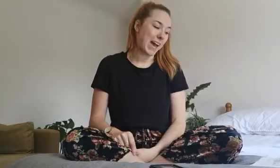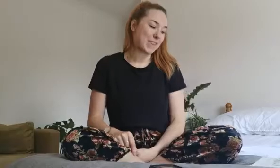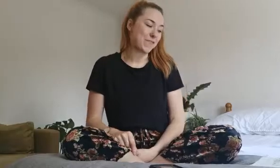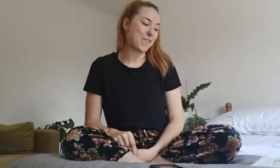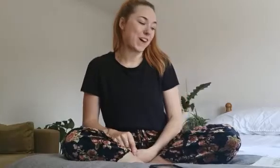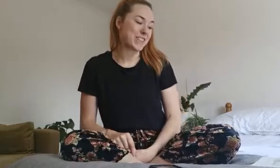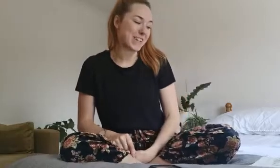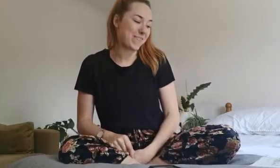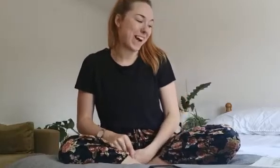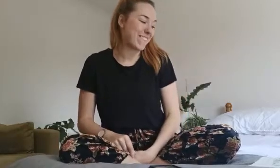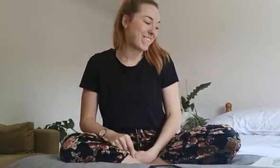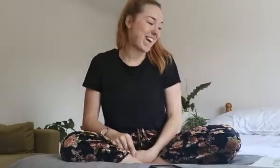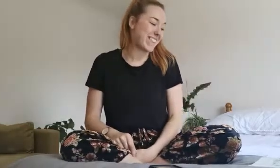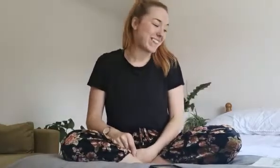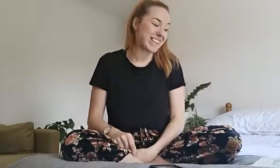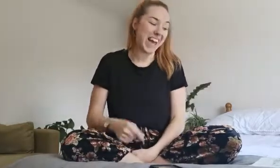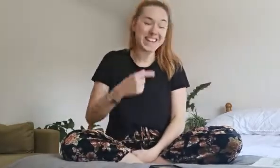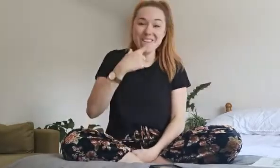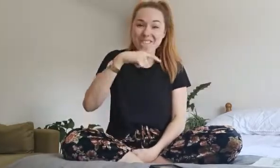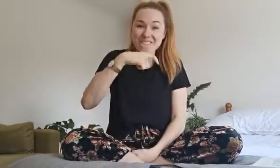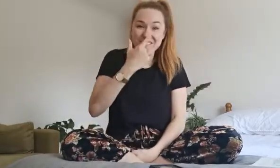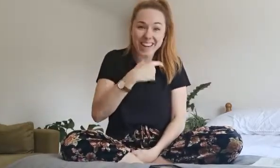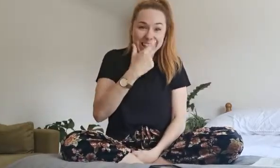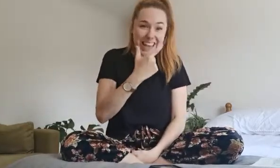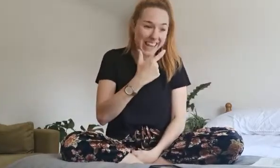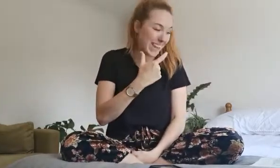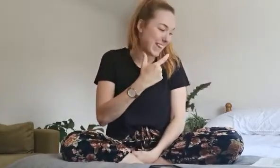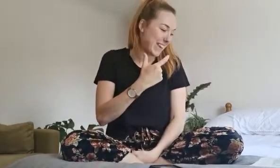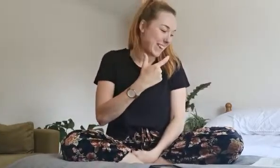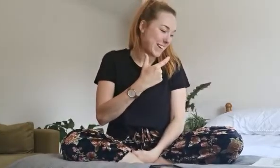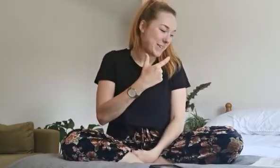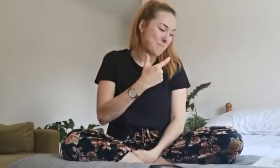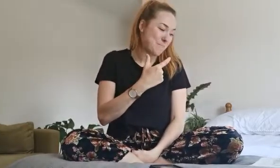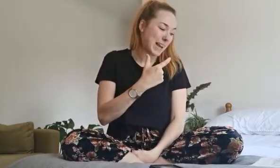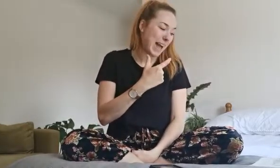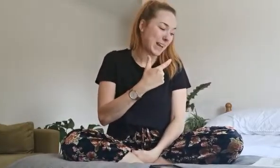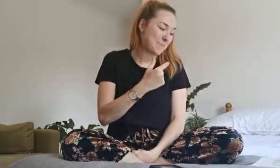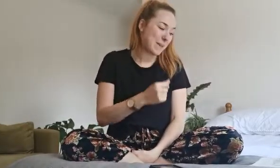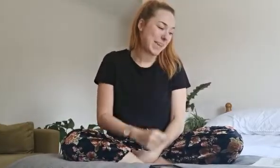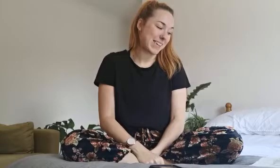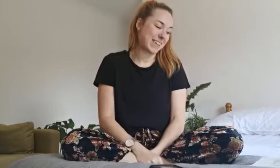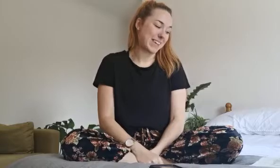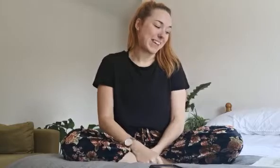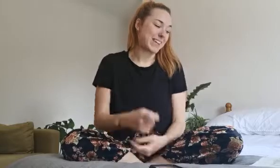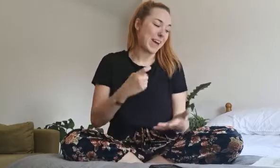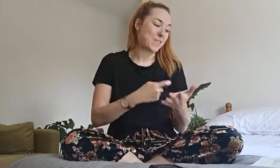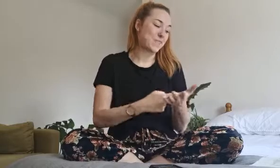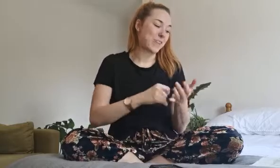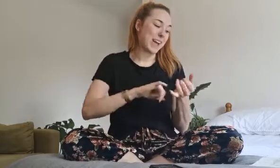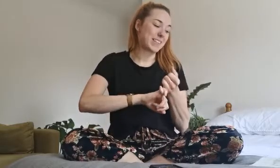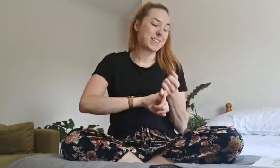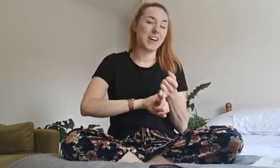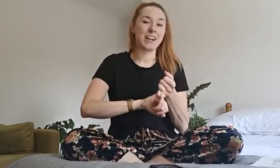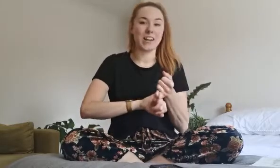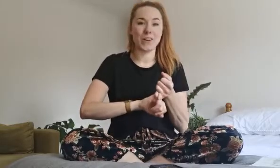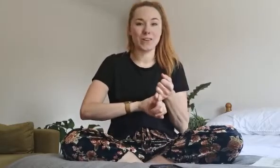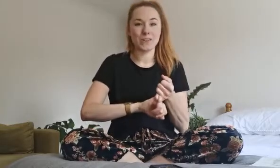had fuzzy white feathers and a funny black beak. Now Roy and Silo